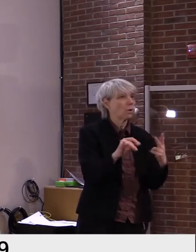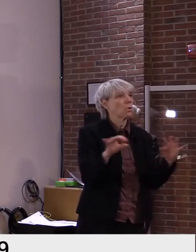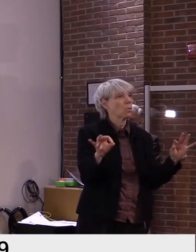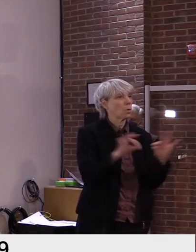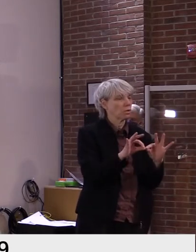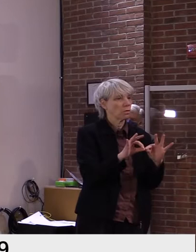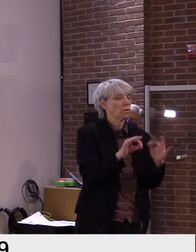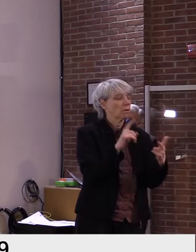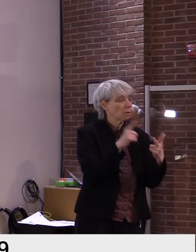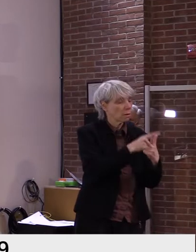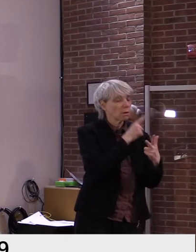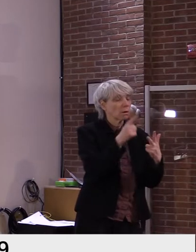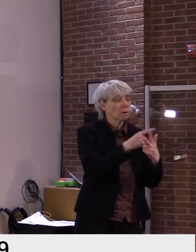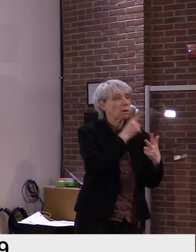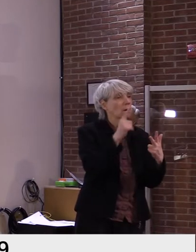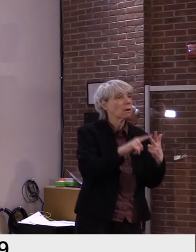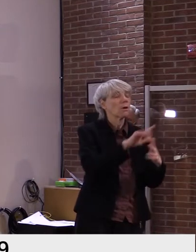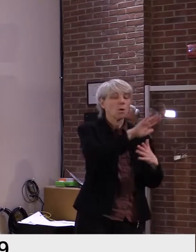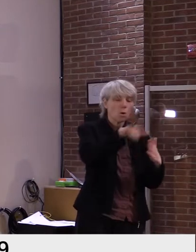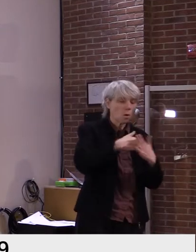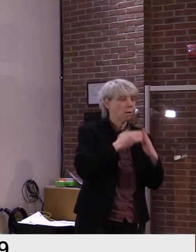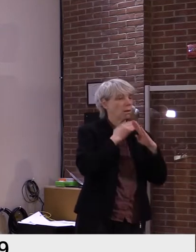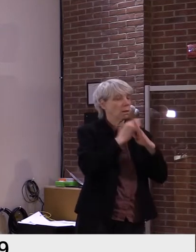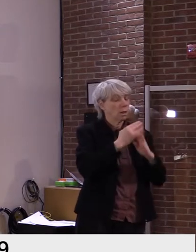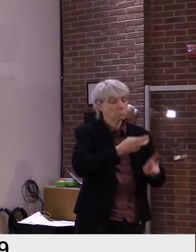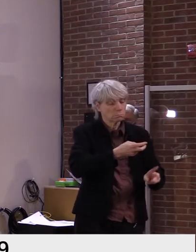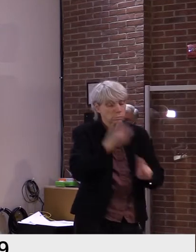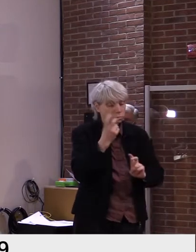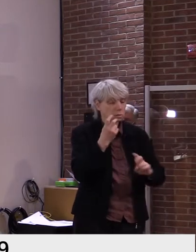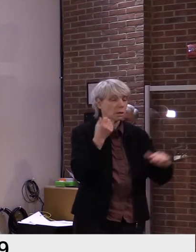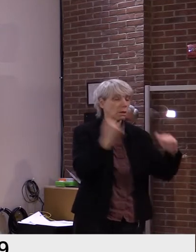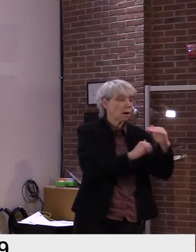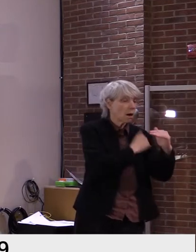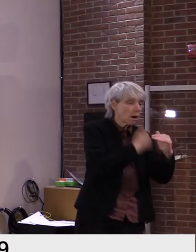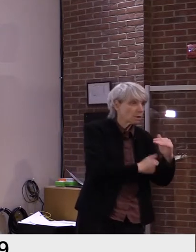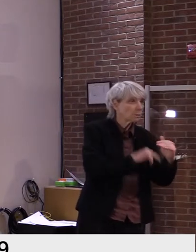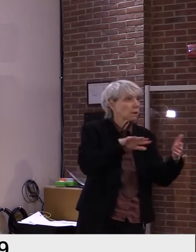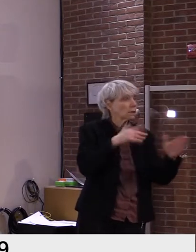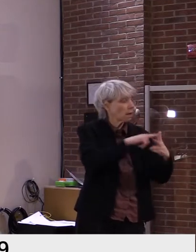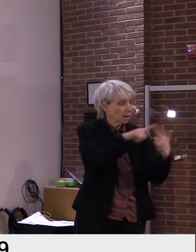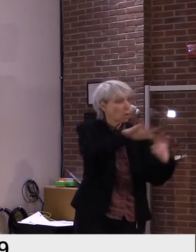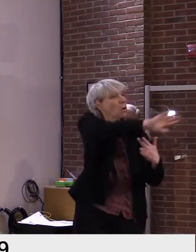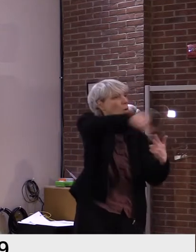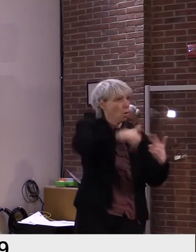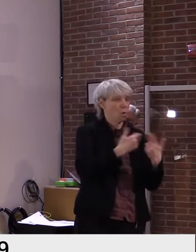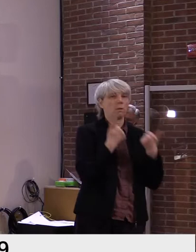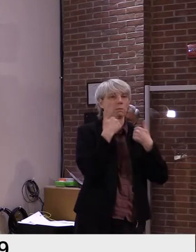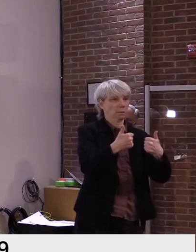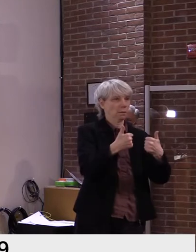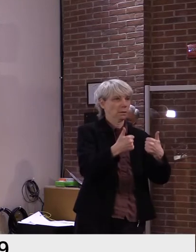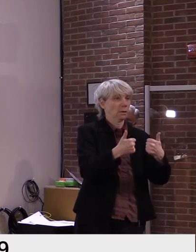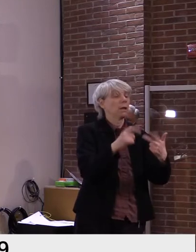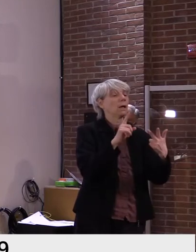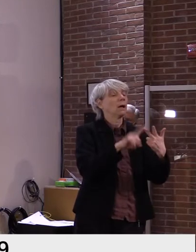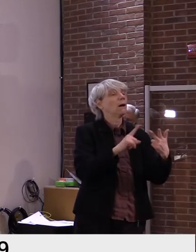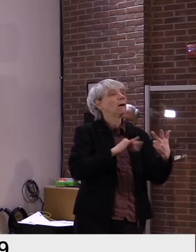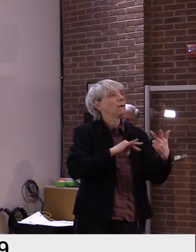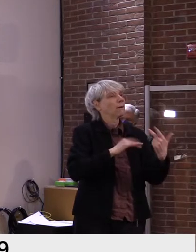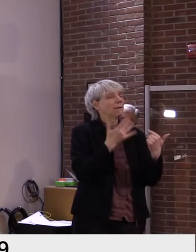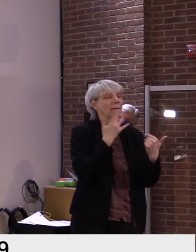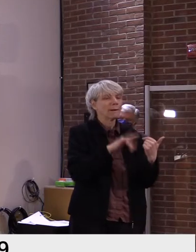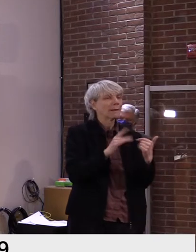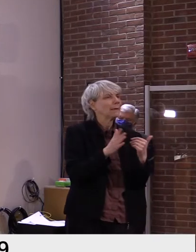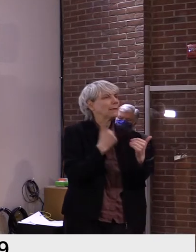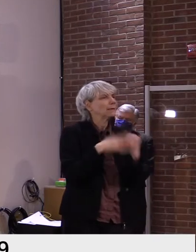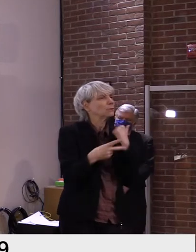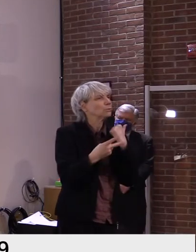its predecessors in preventing severe illness and death. It is easily storable and safe and convenient